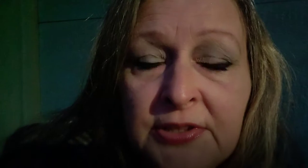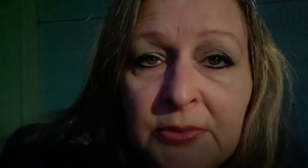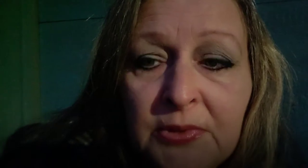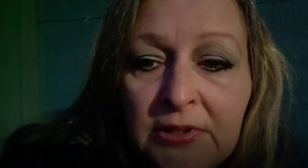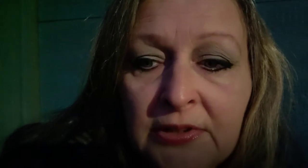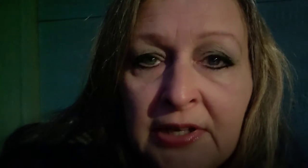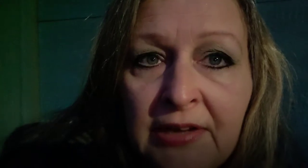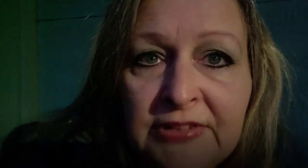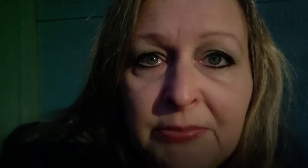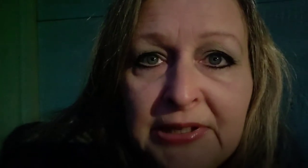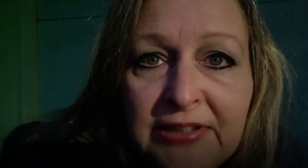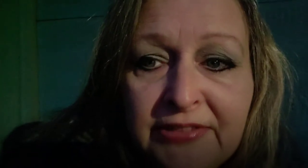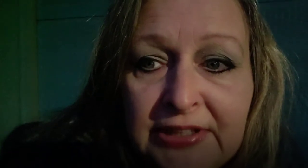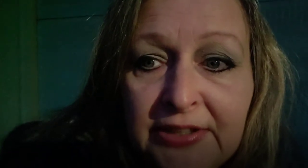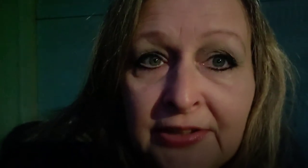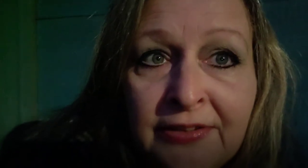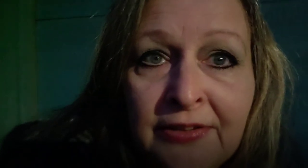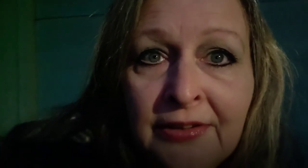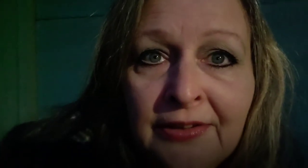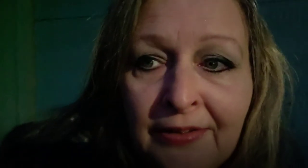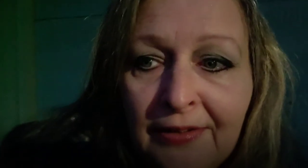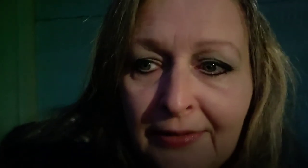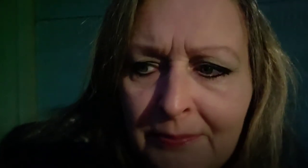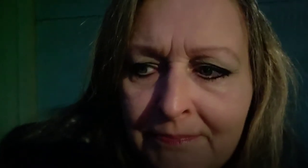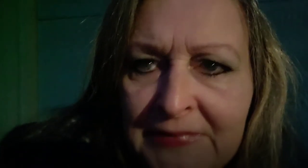kids that go to work, have they been given their